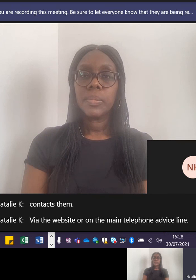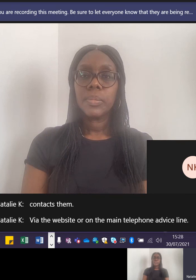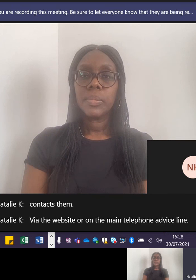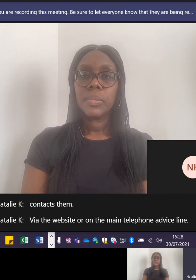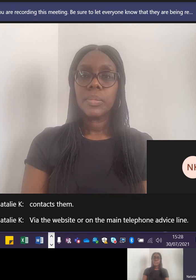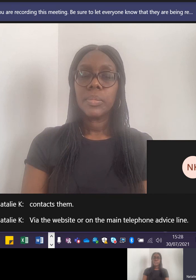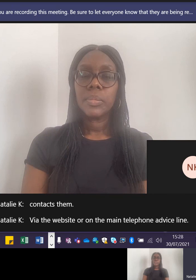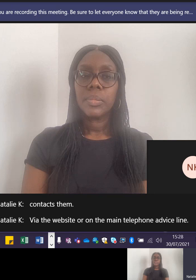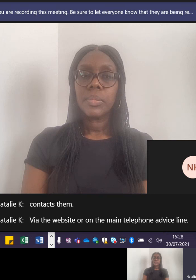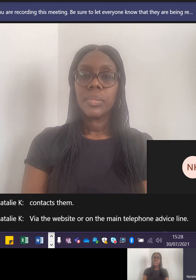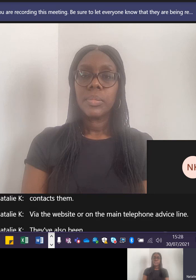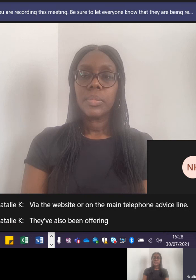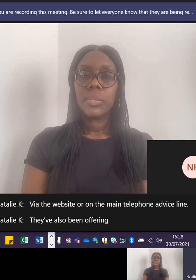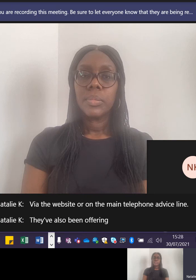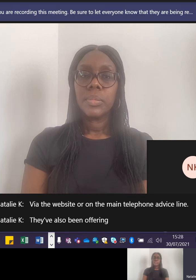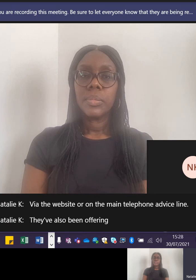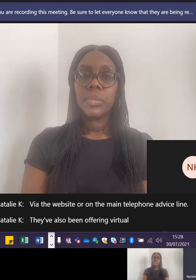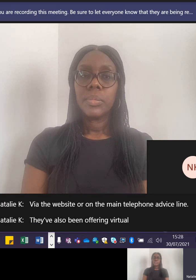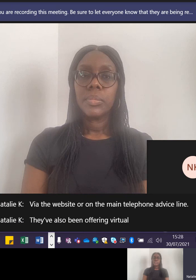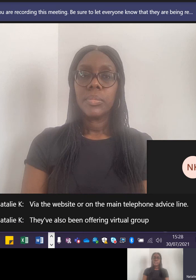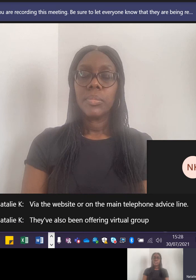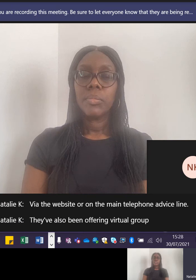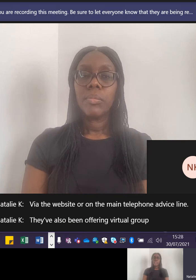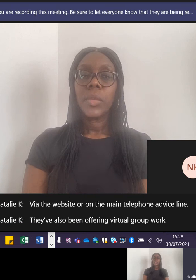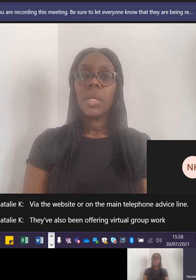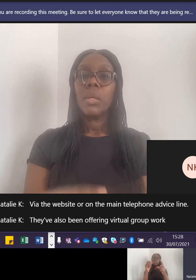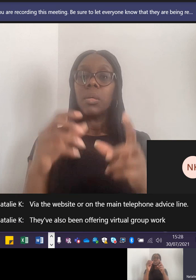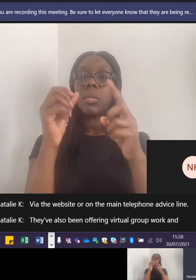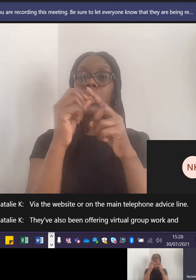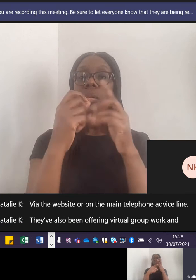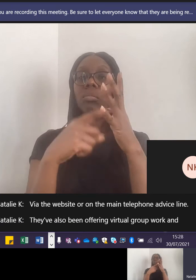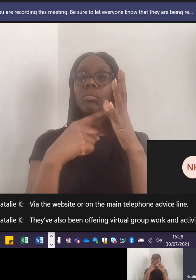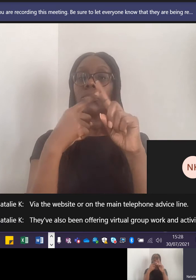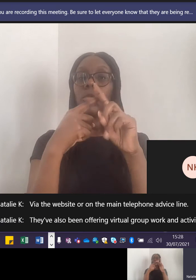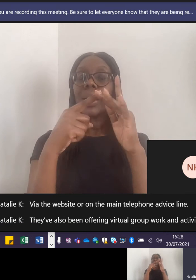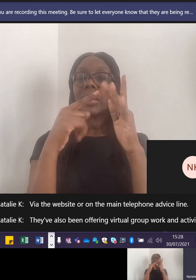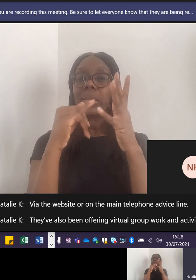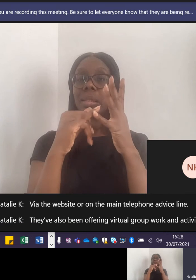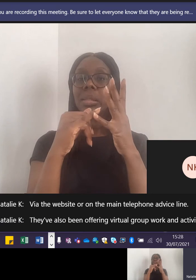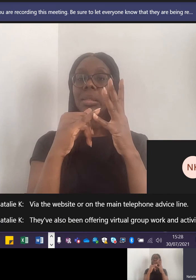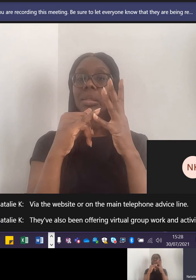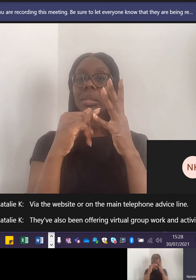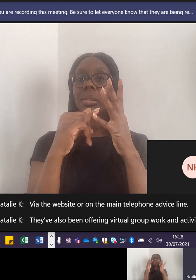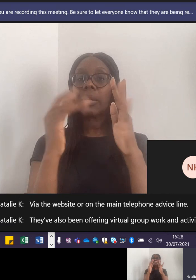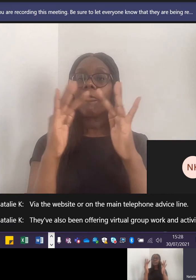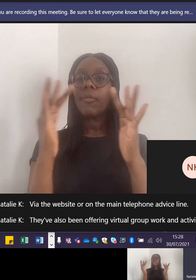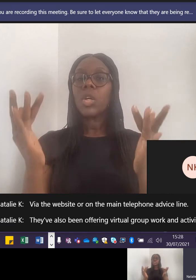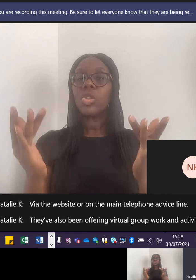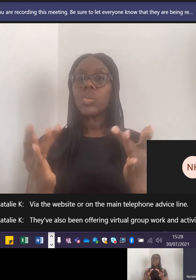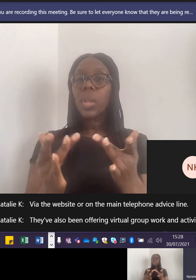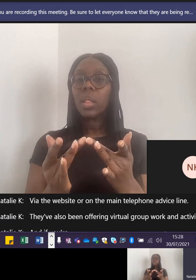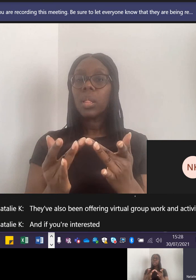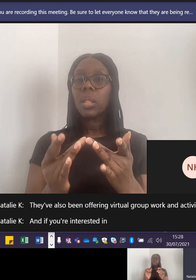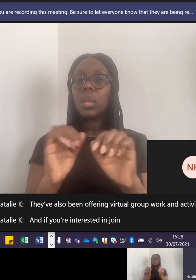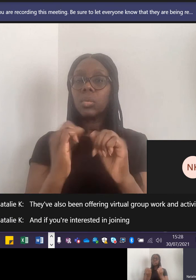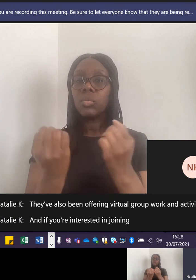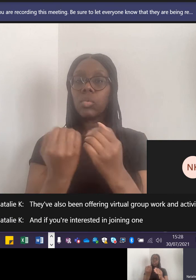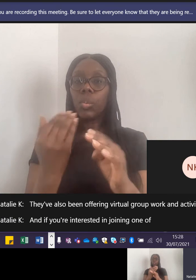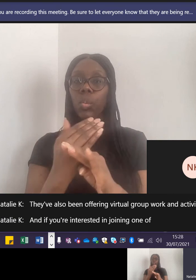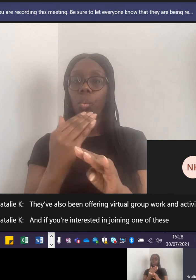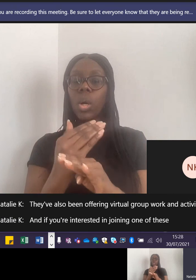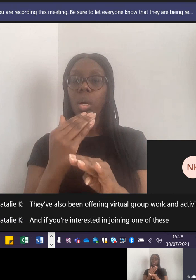They have also been offering virtual group work and activities. And if you're interested in joining one